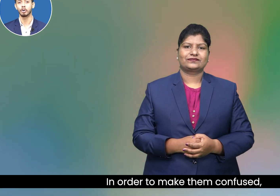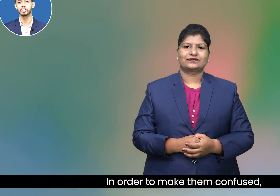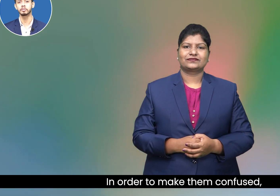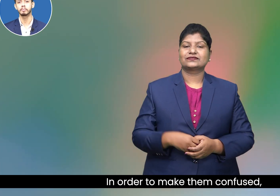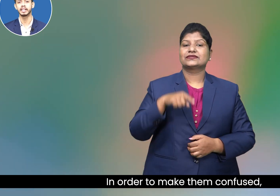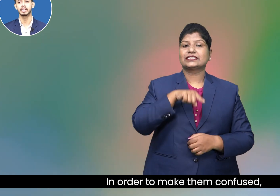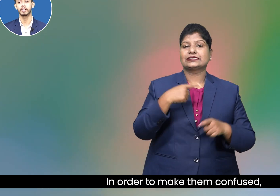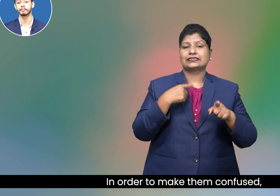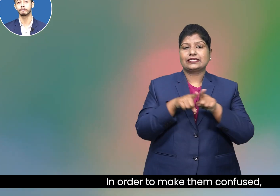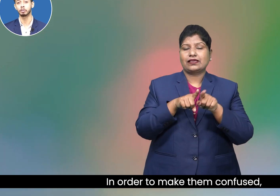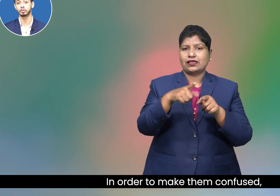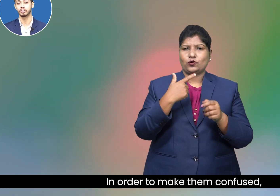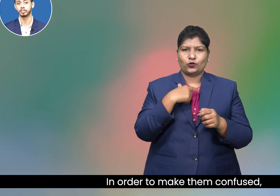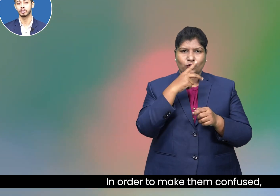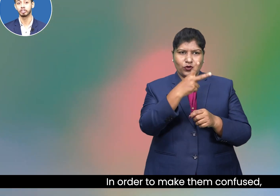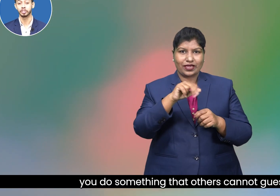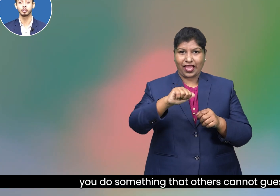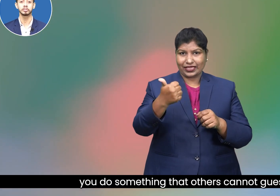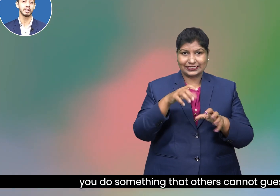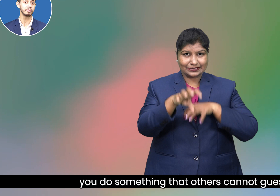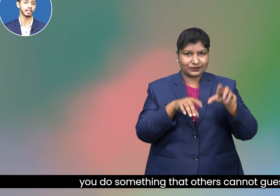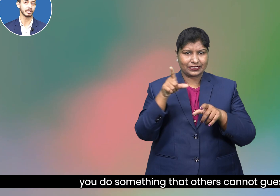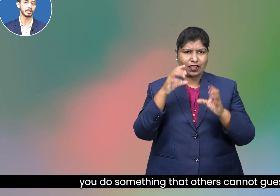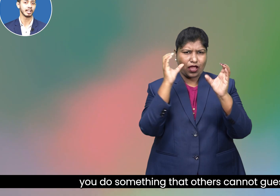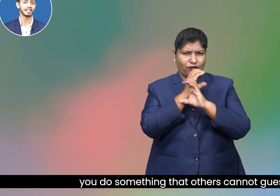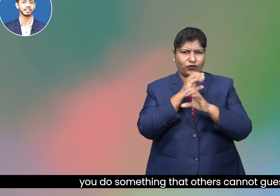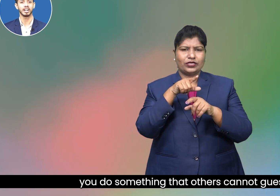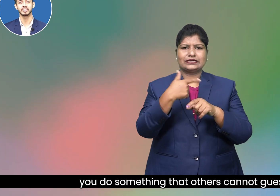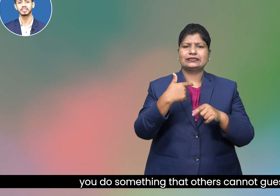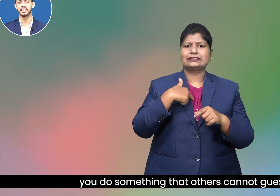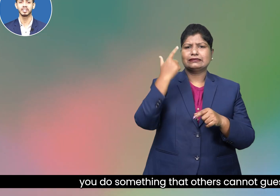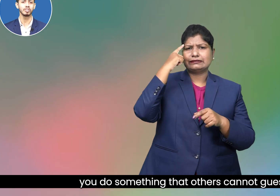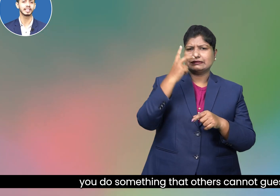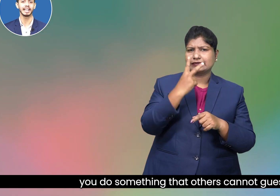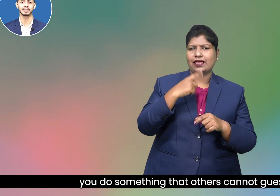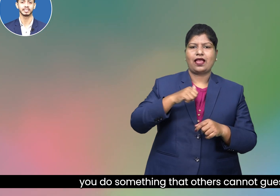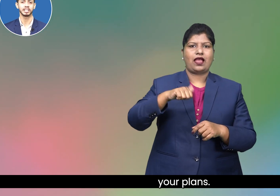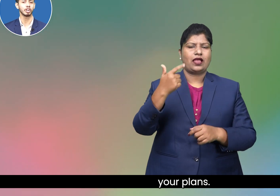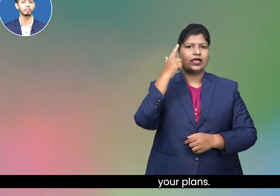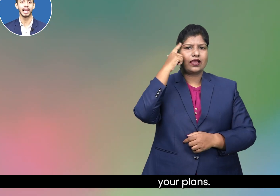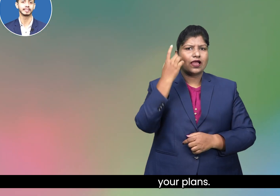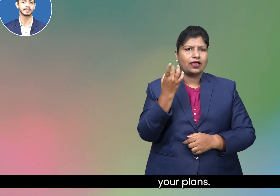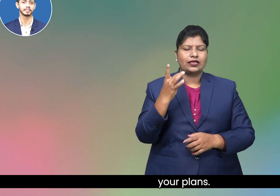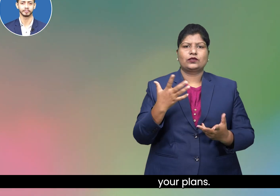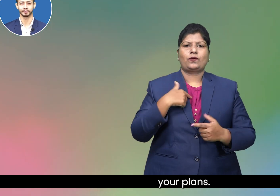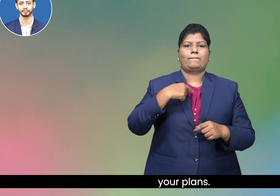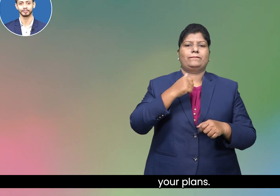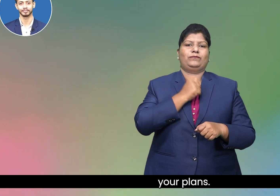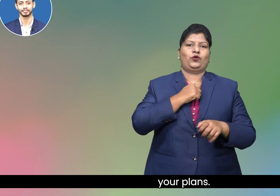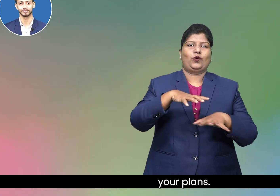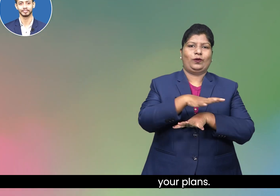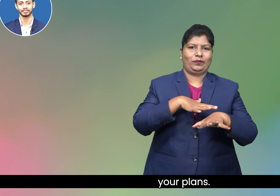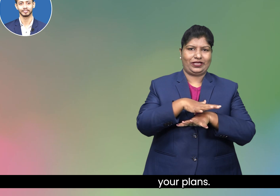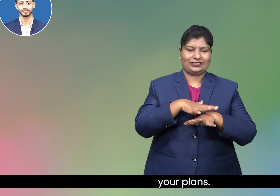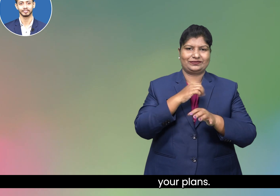In order to make them confused, you do something that others cannot guess your plans.